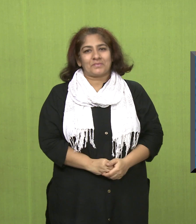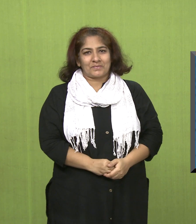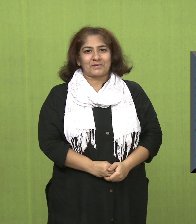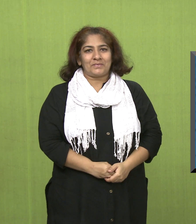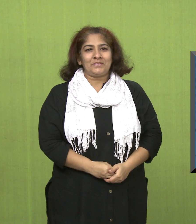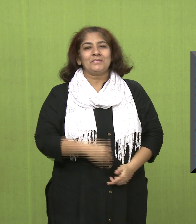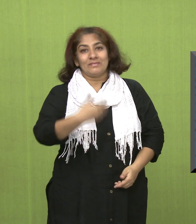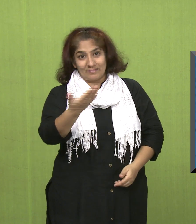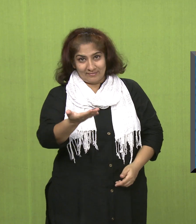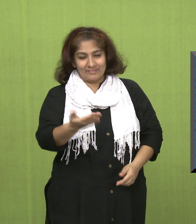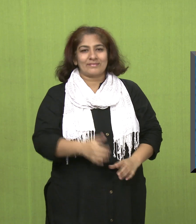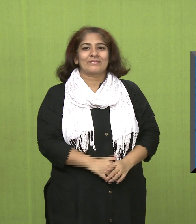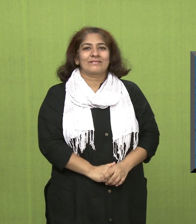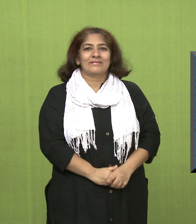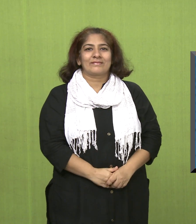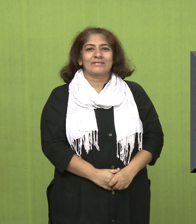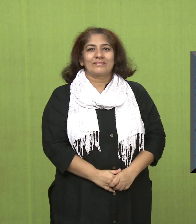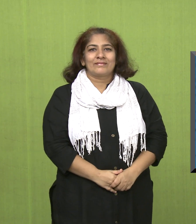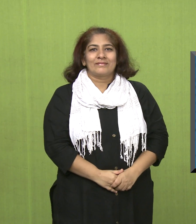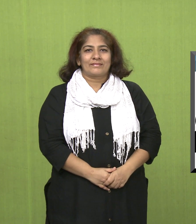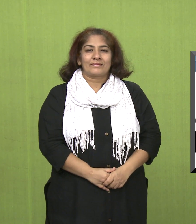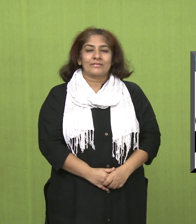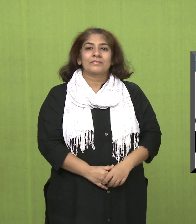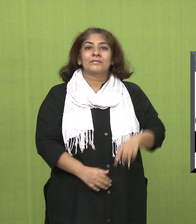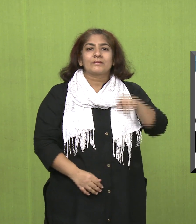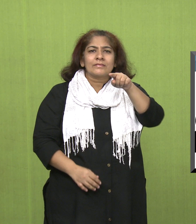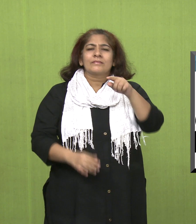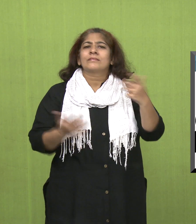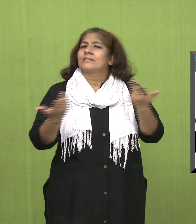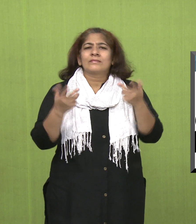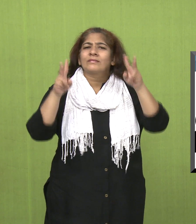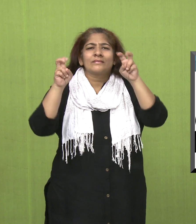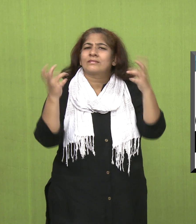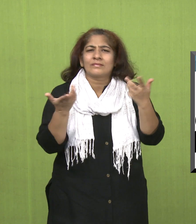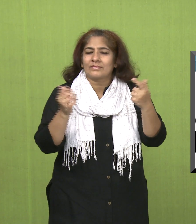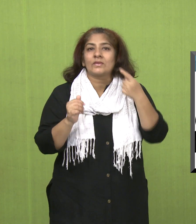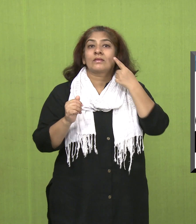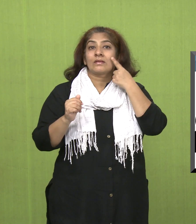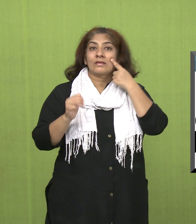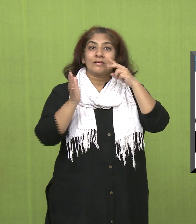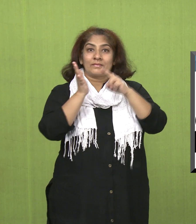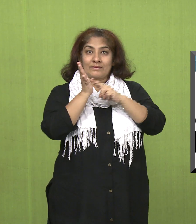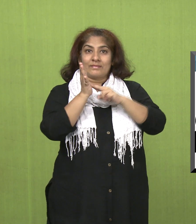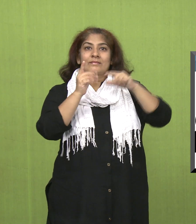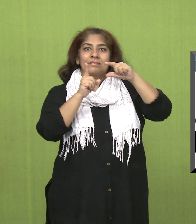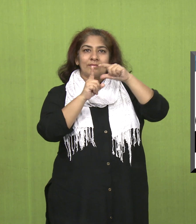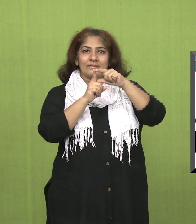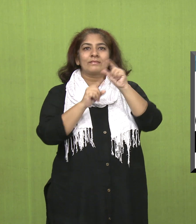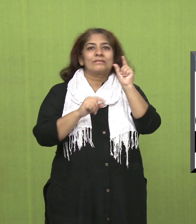and that is known as placement is given to the person. Now, let us understand the next word, that is